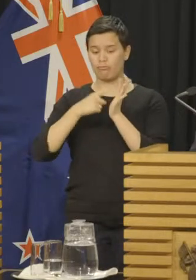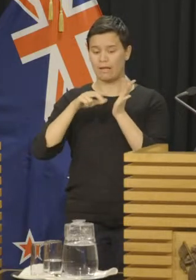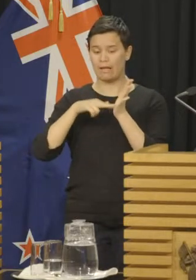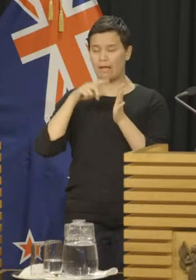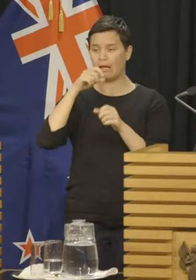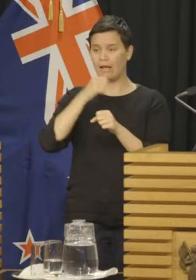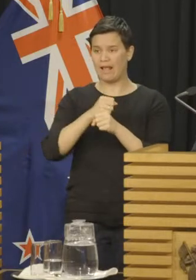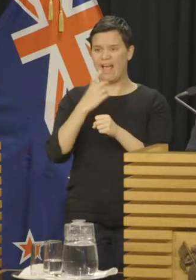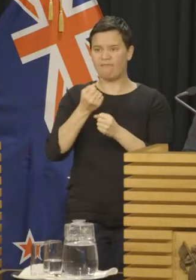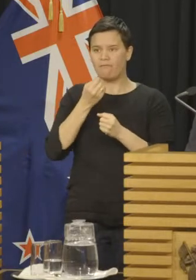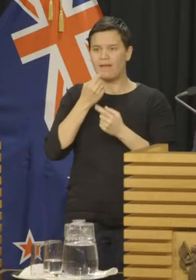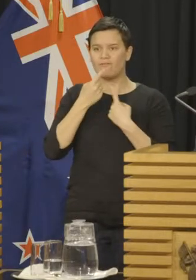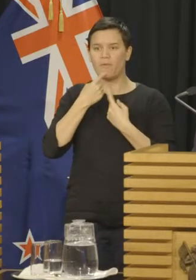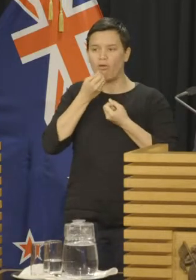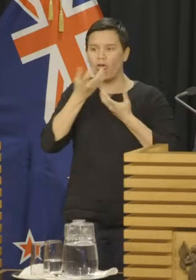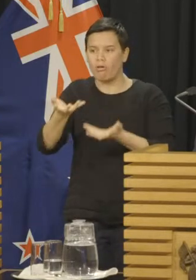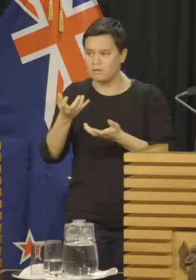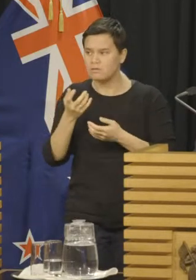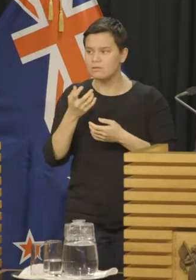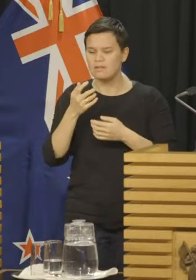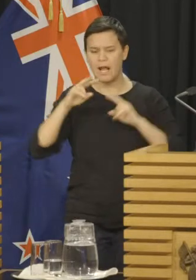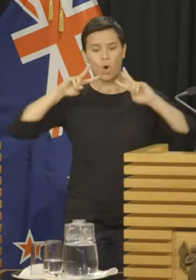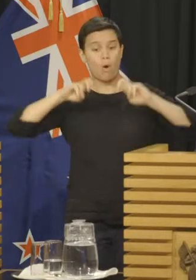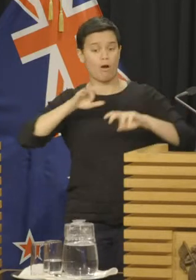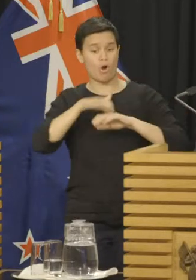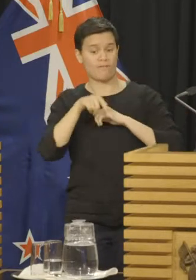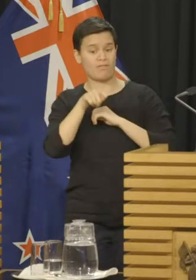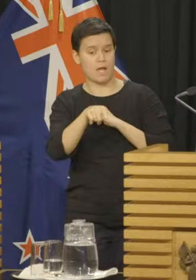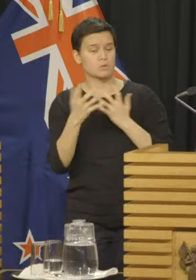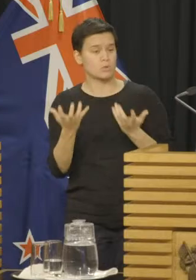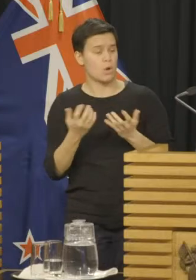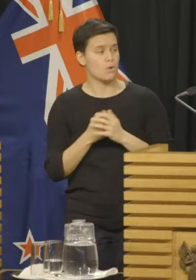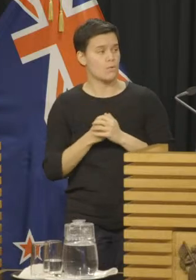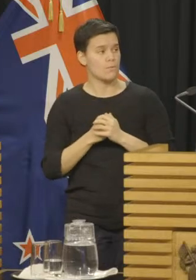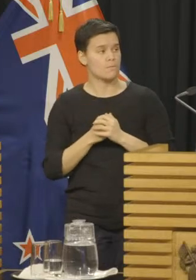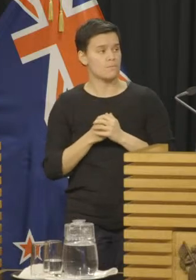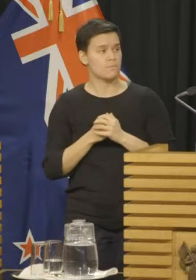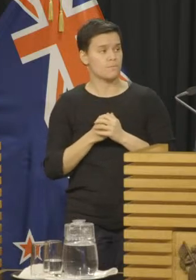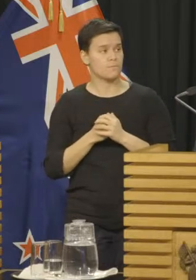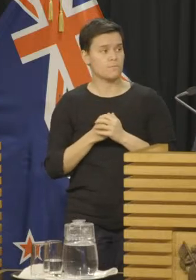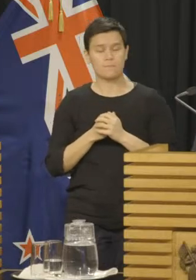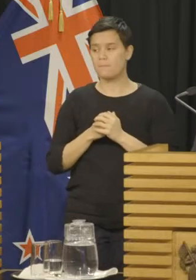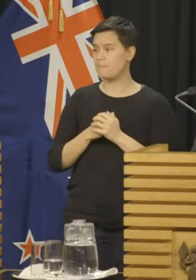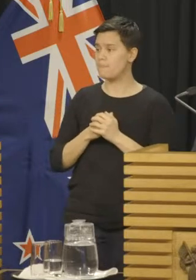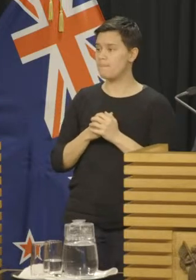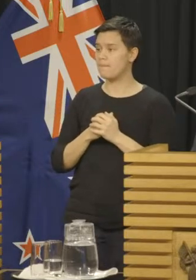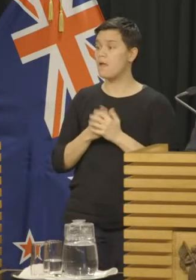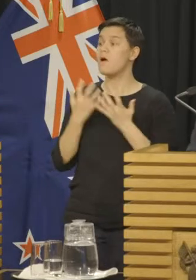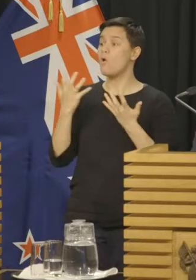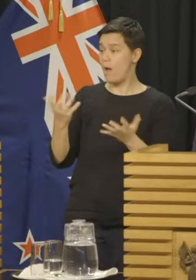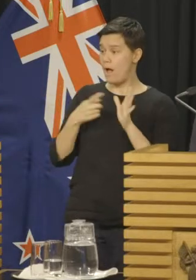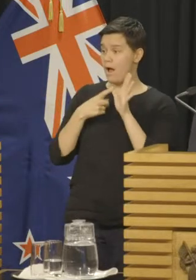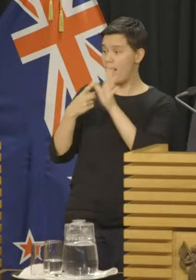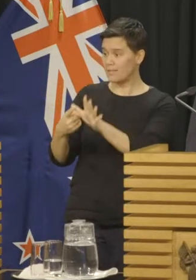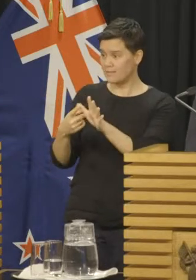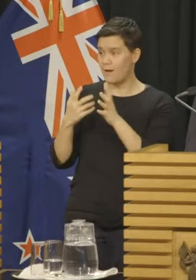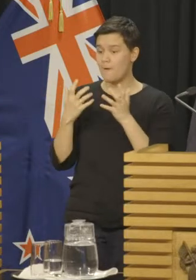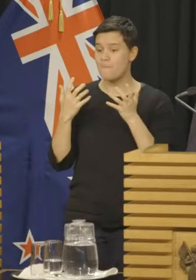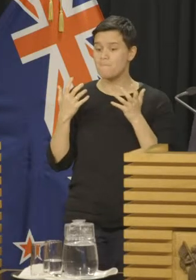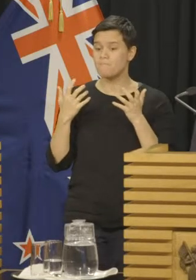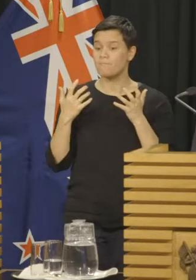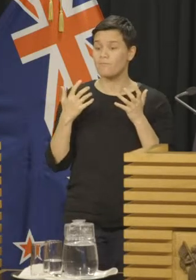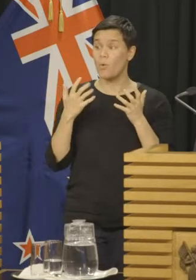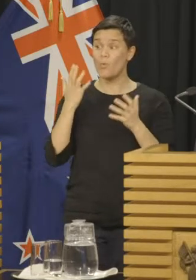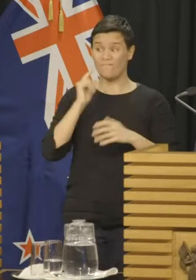inquiry, or asked the SEC to launch the inquiry, we set a time frame of reporting back by the end of the month, and you'll be aware that there's only a few days left to go.